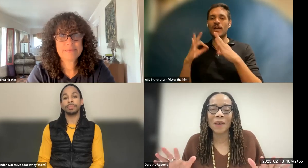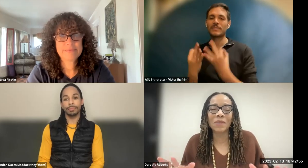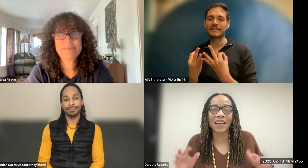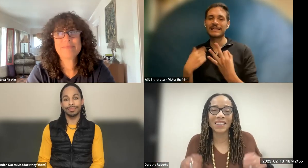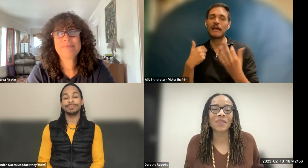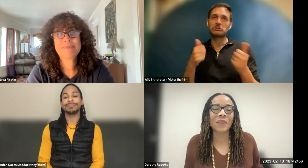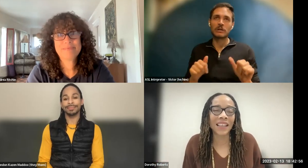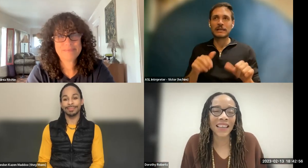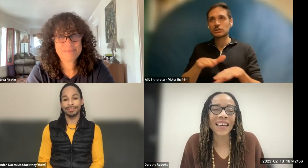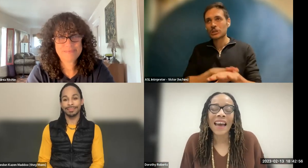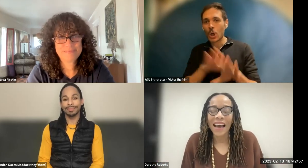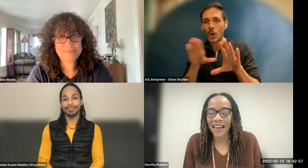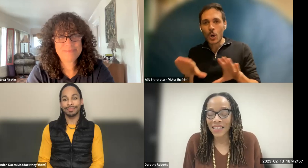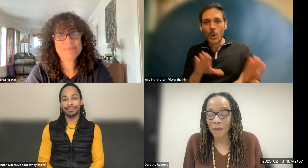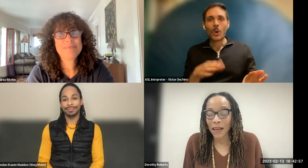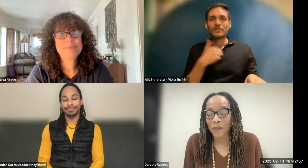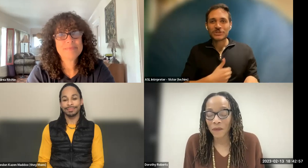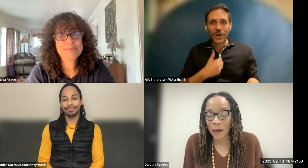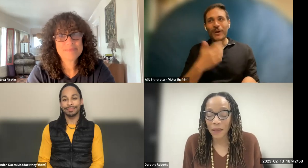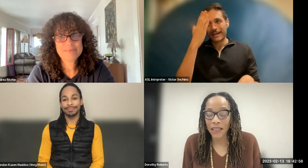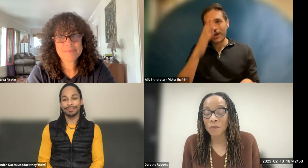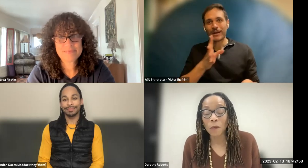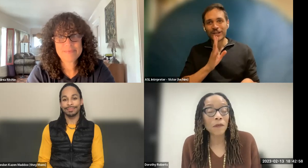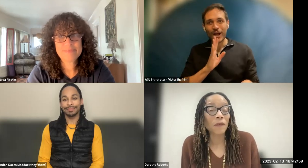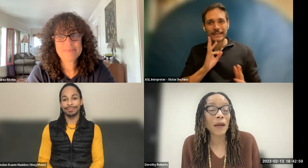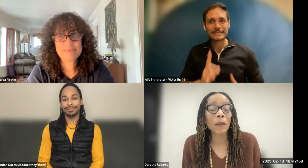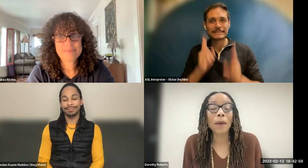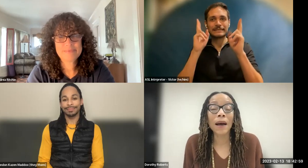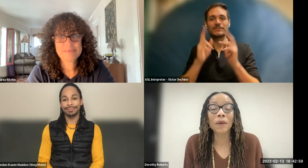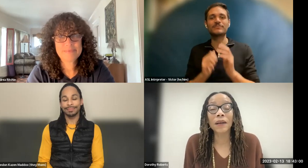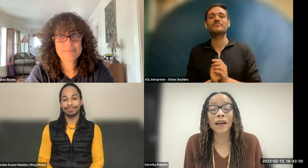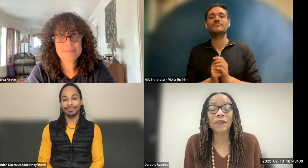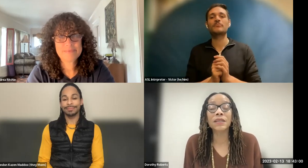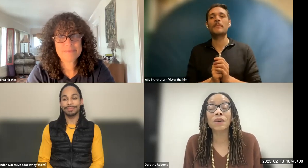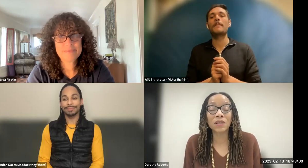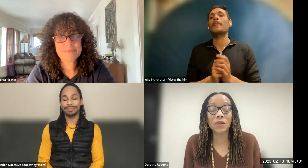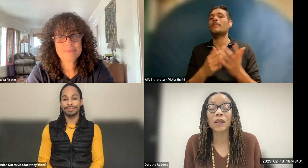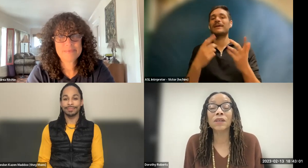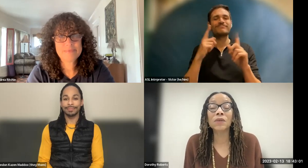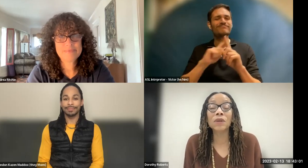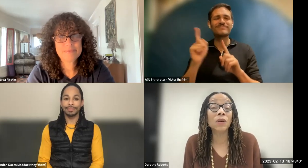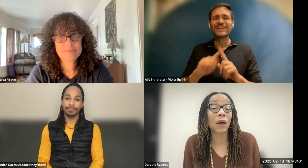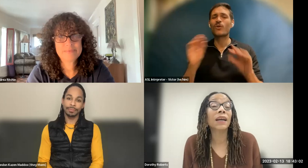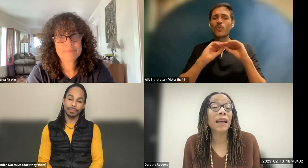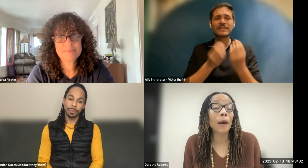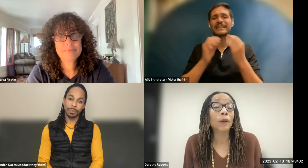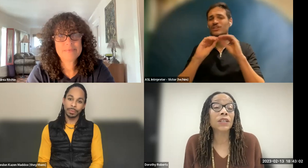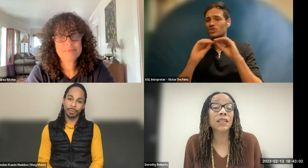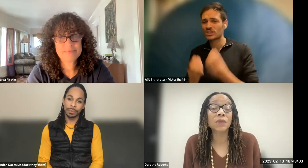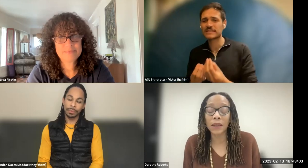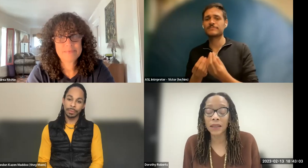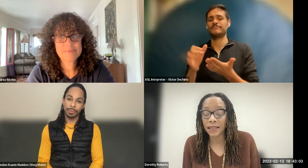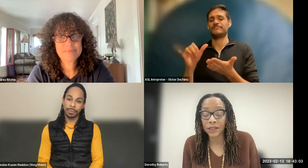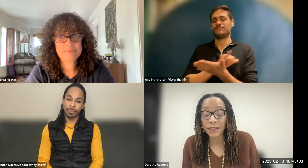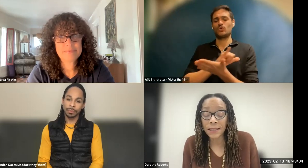sorry. I know I'm talking too quickly. JMAC for Families, Movement for Family Power, and others. Those two are two New York